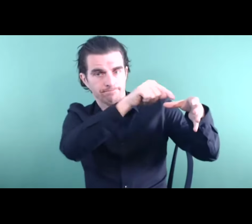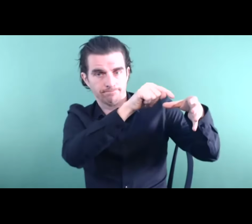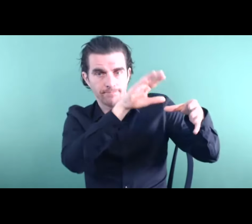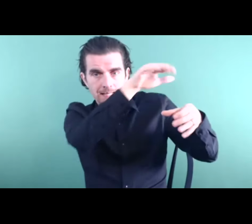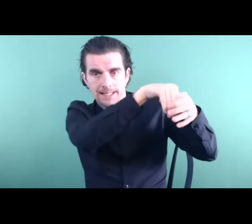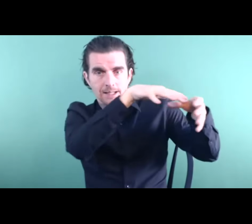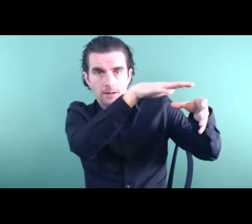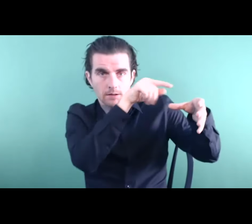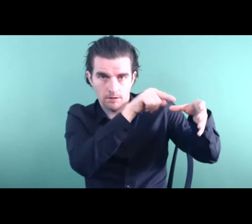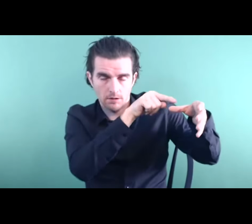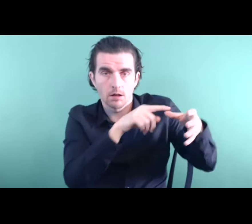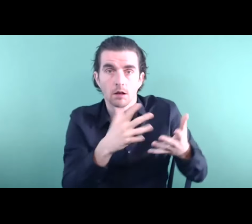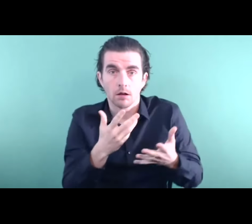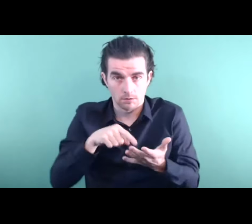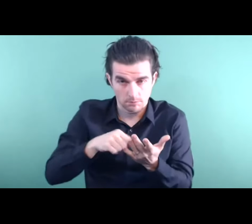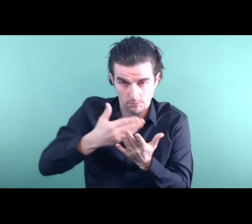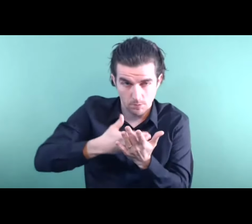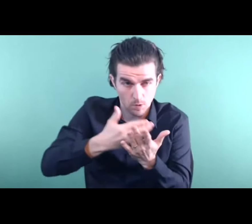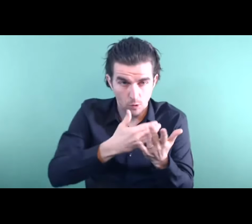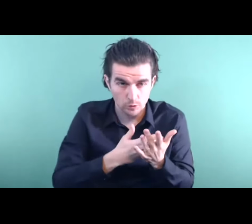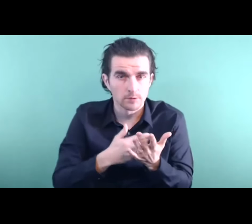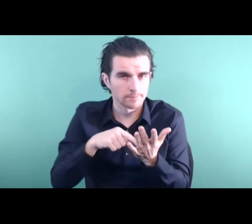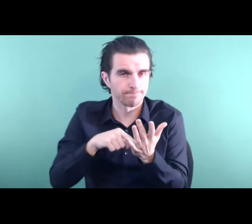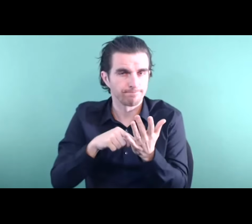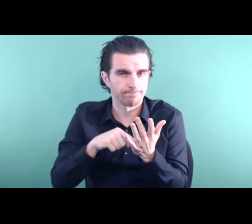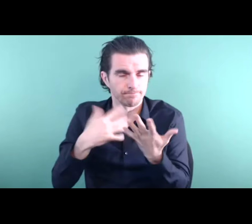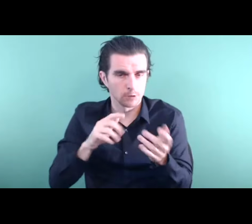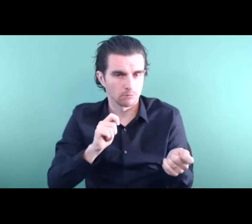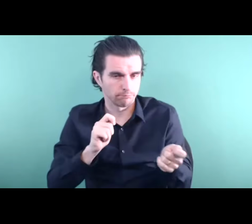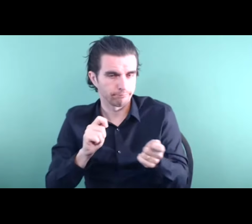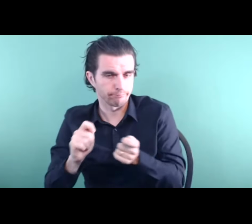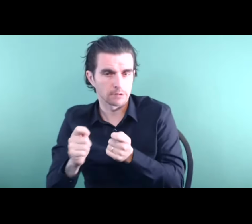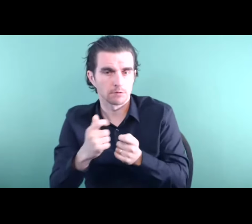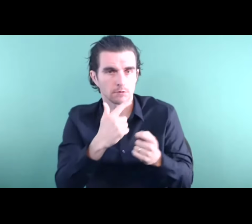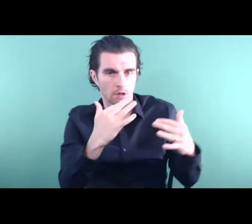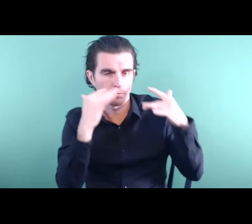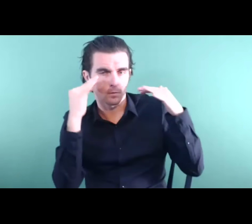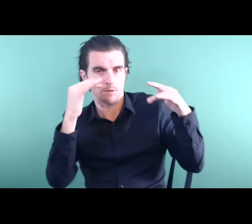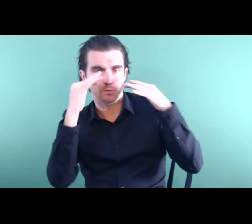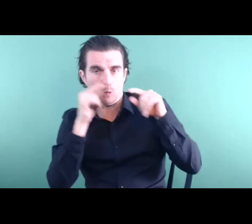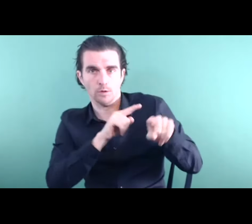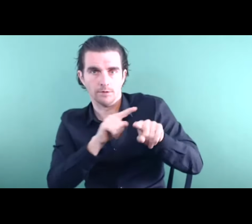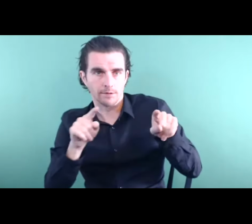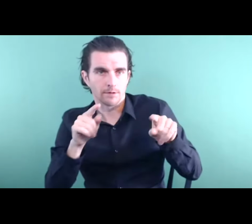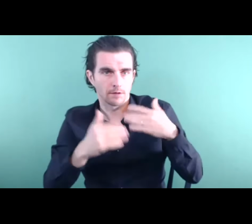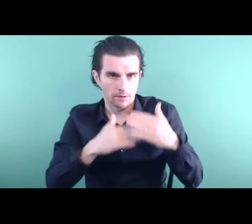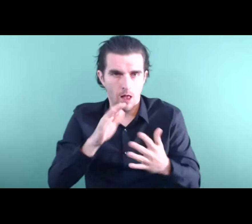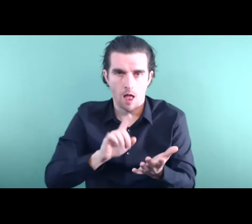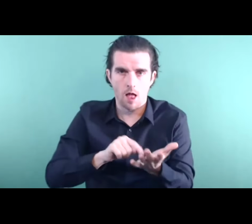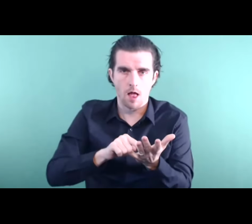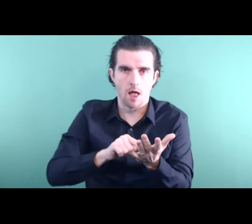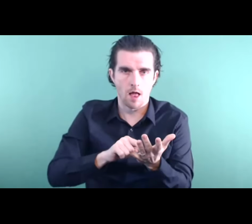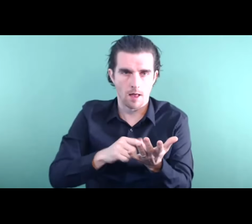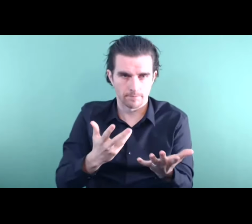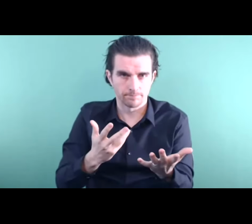states. So, for example, in EU 2020, last year's country reports, semester